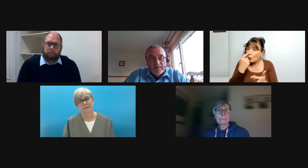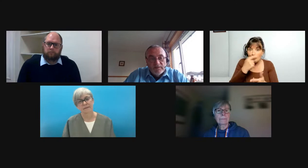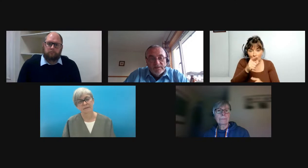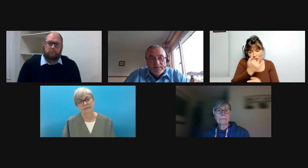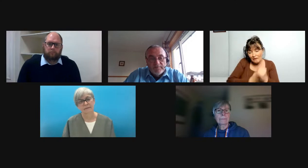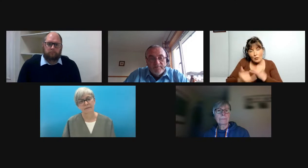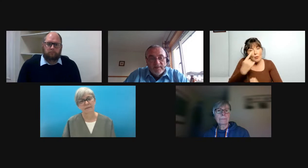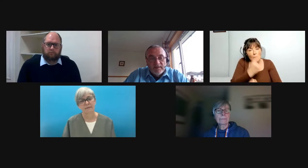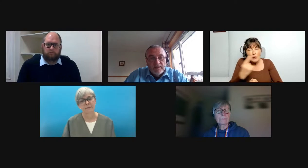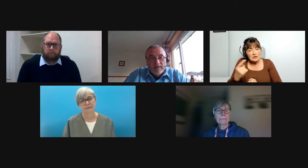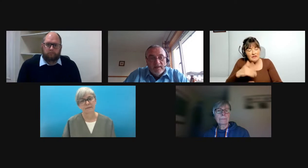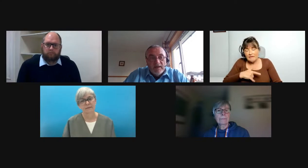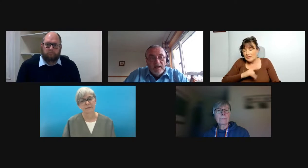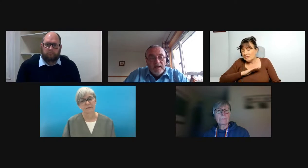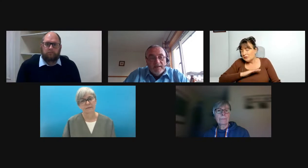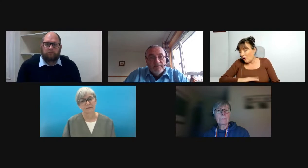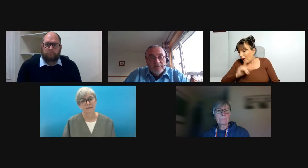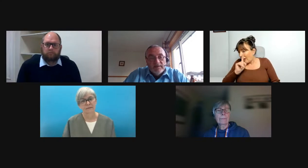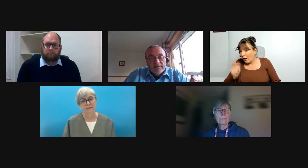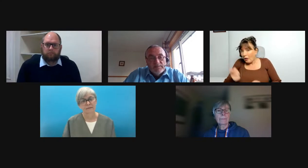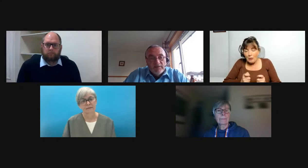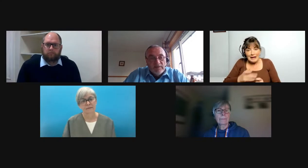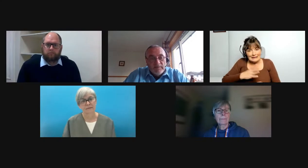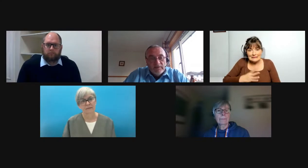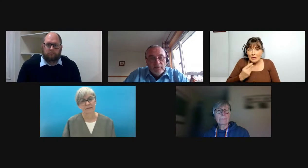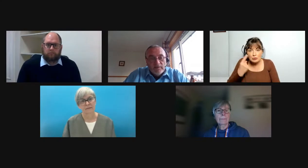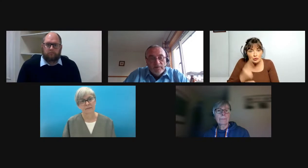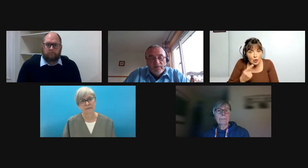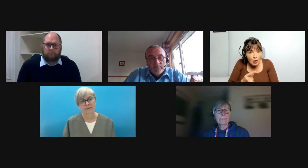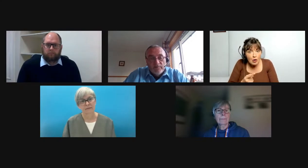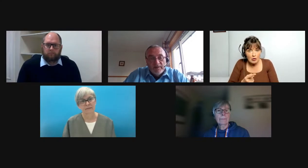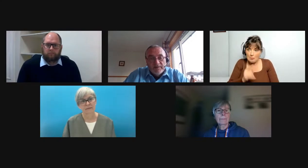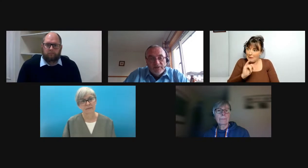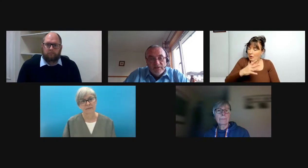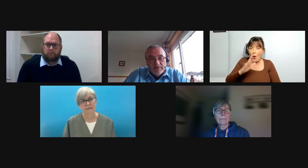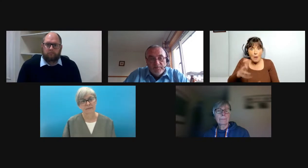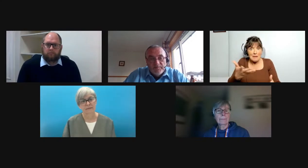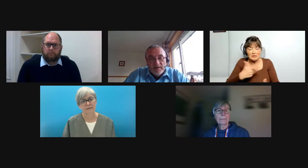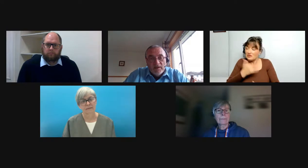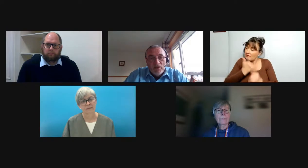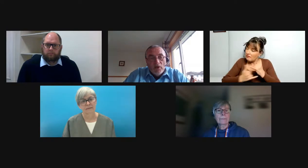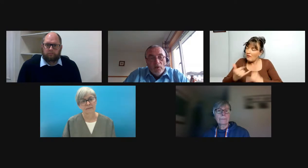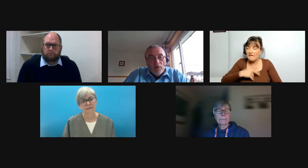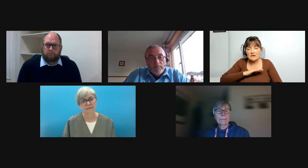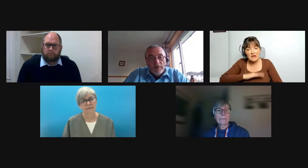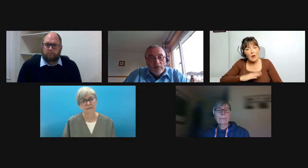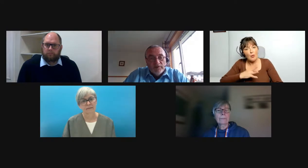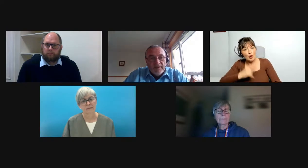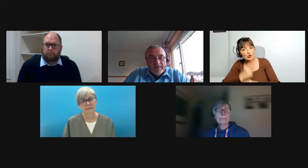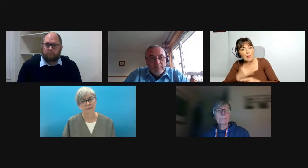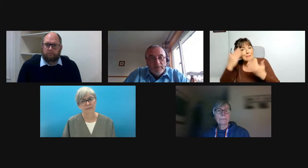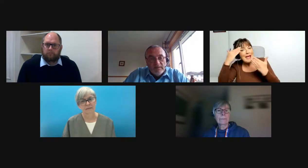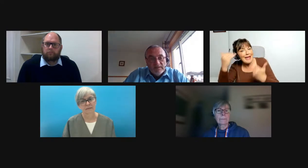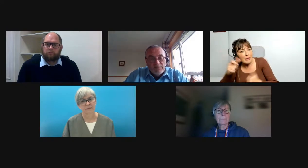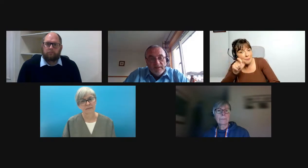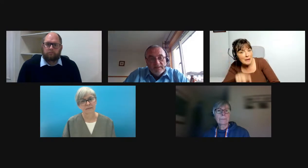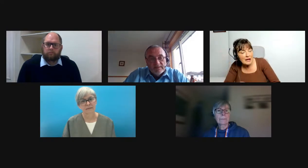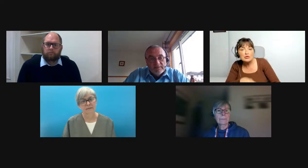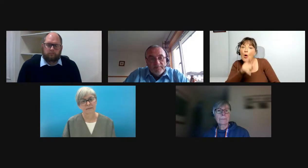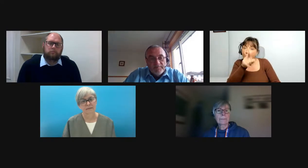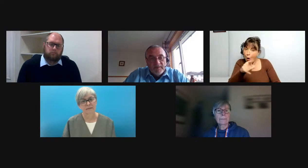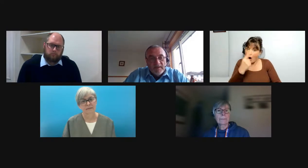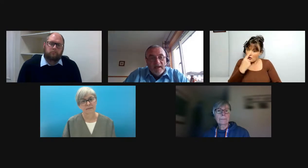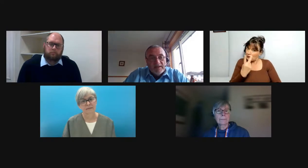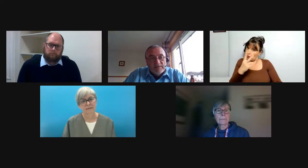111 service and speaking to a mental health practitioner, or by contacting Breathing